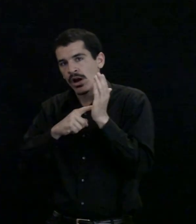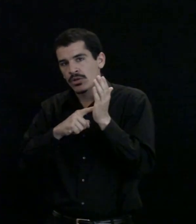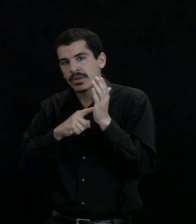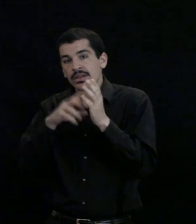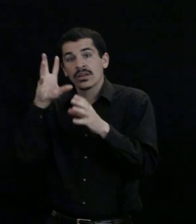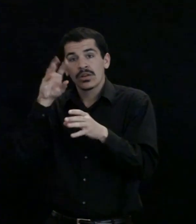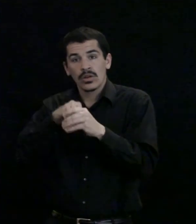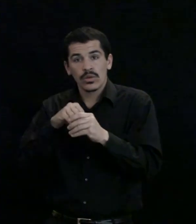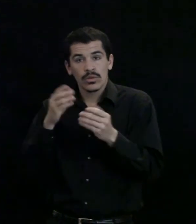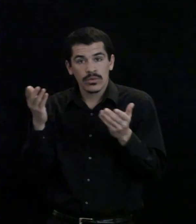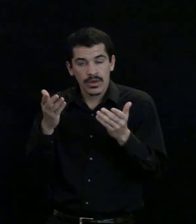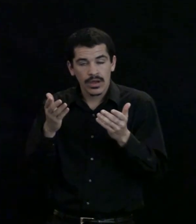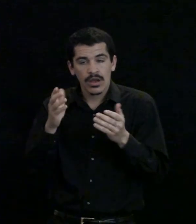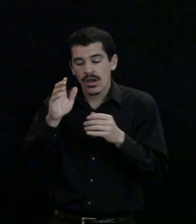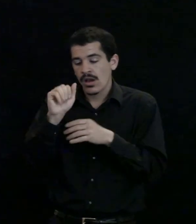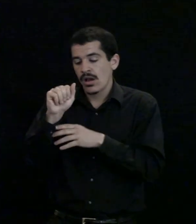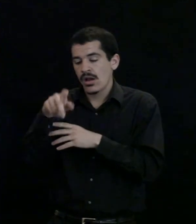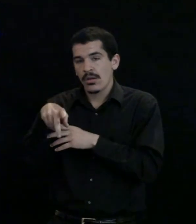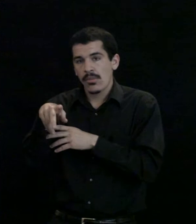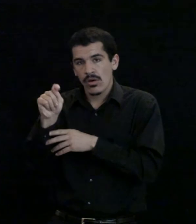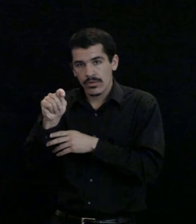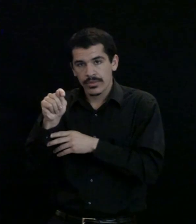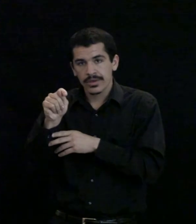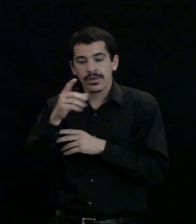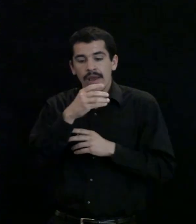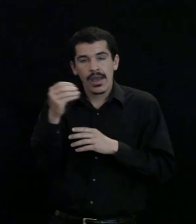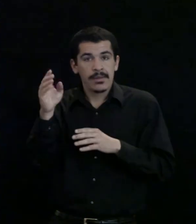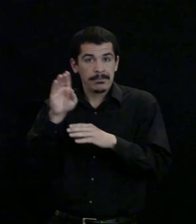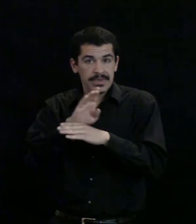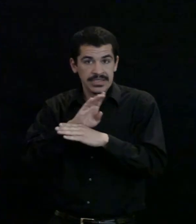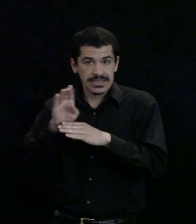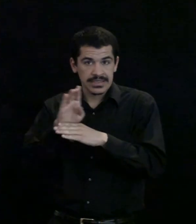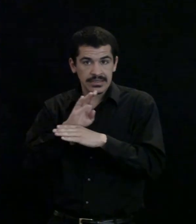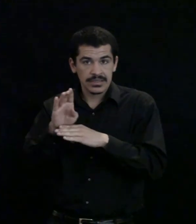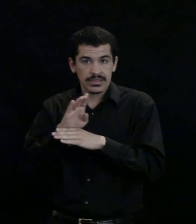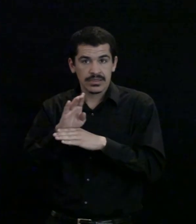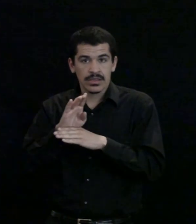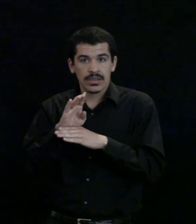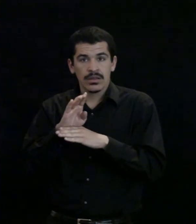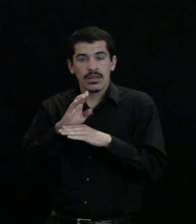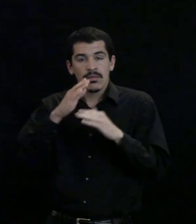the least that property would cost is about $1 million.